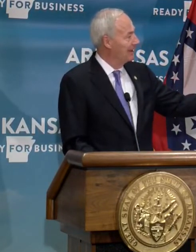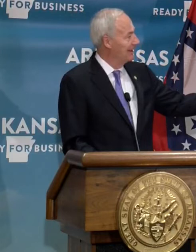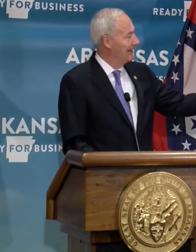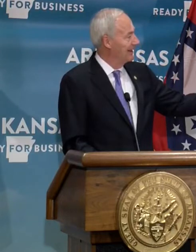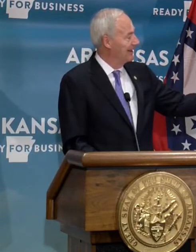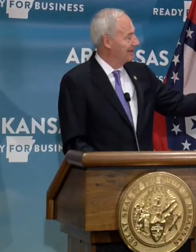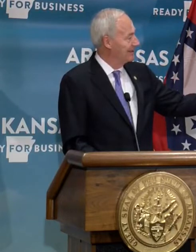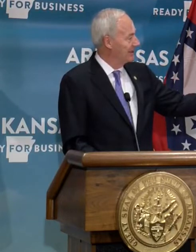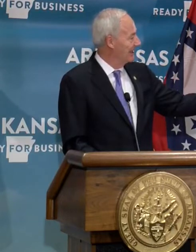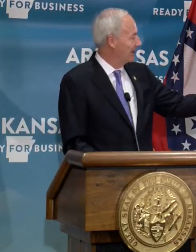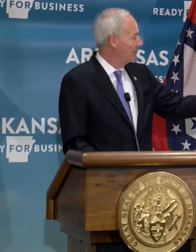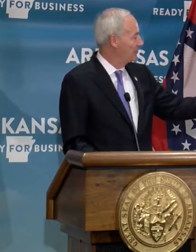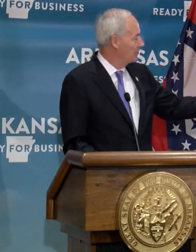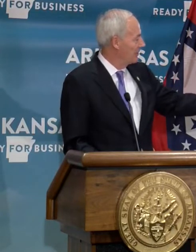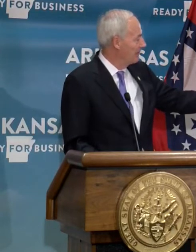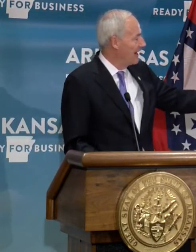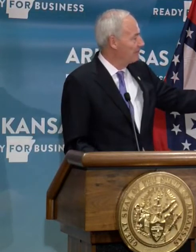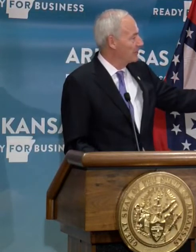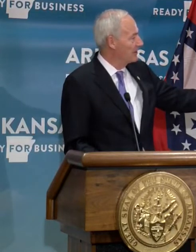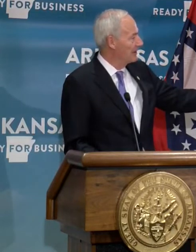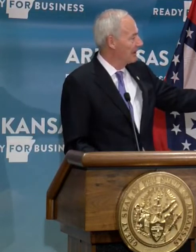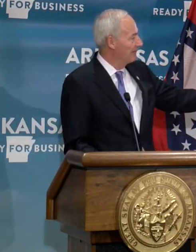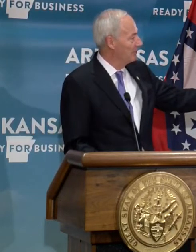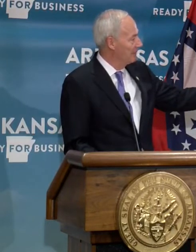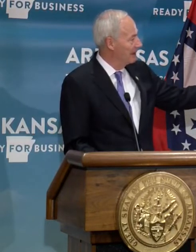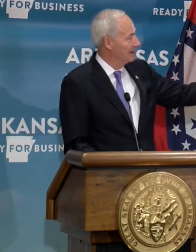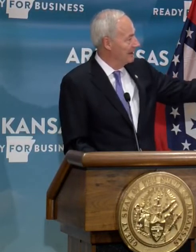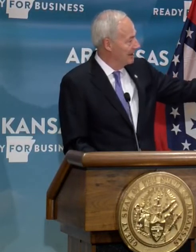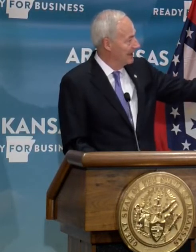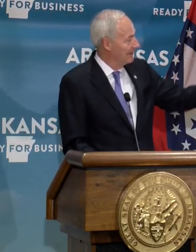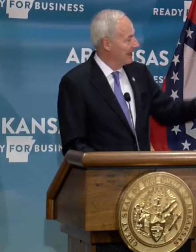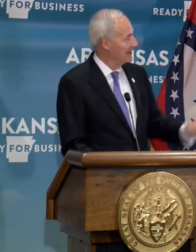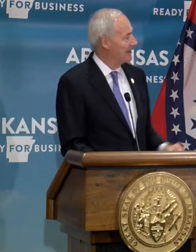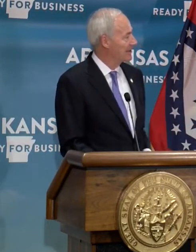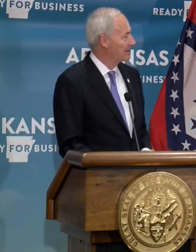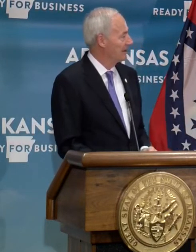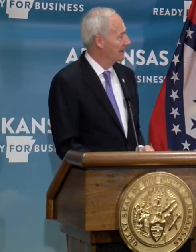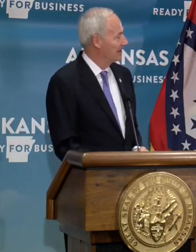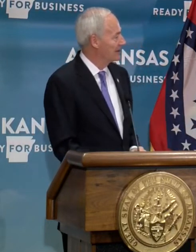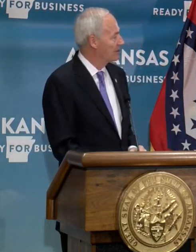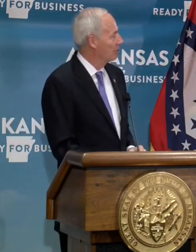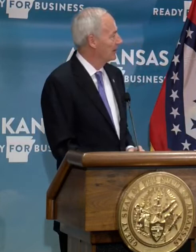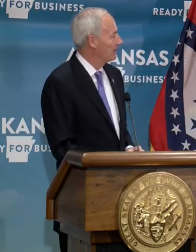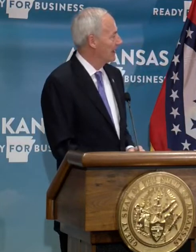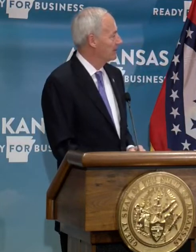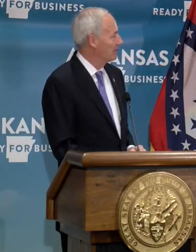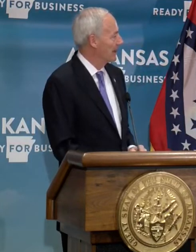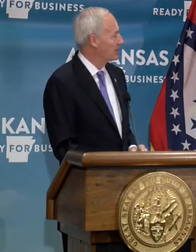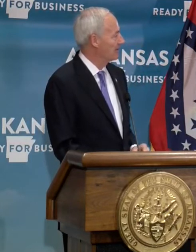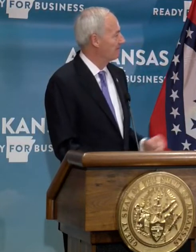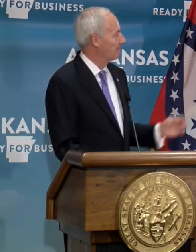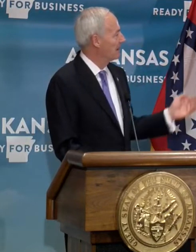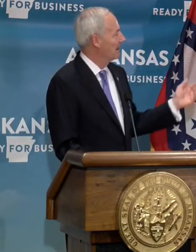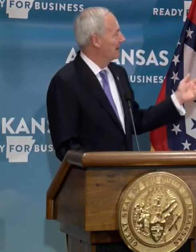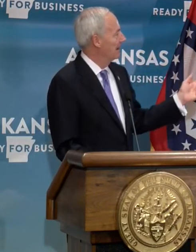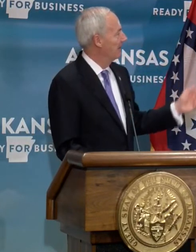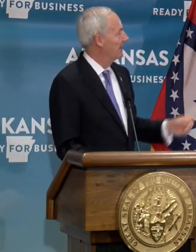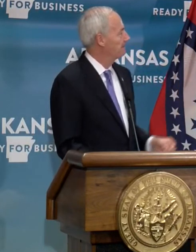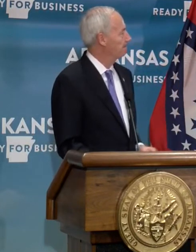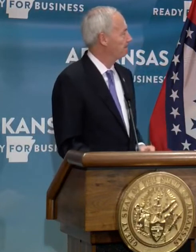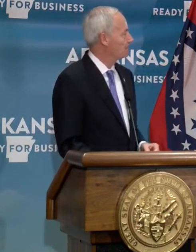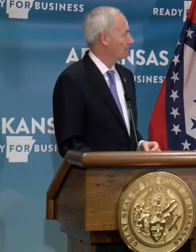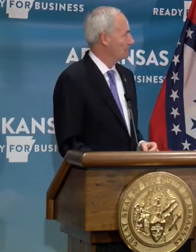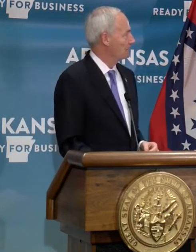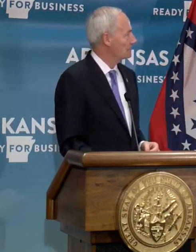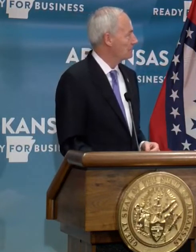more to get closer to the 5% level, but that is at least going in the right direction. And